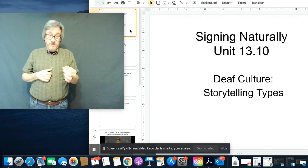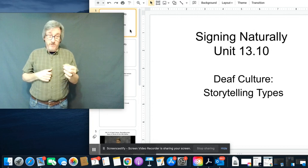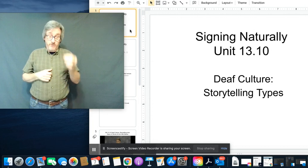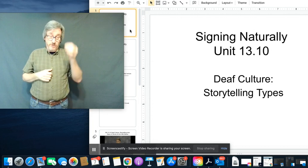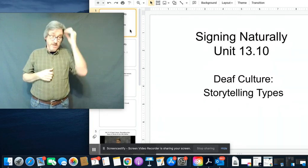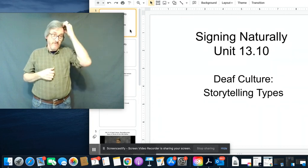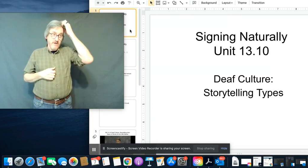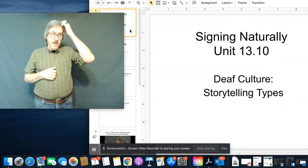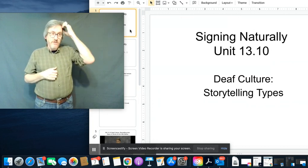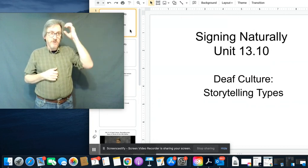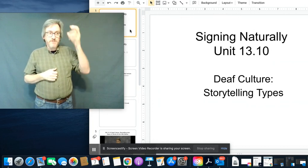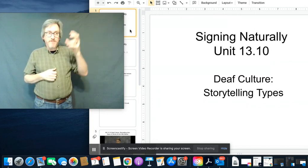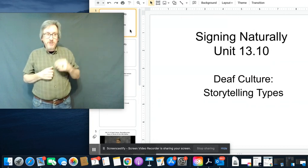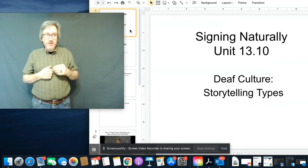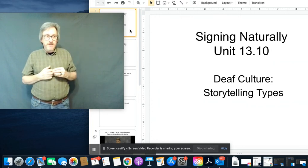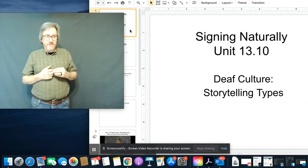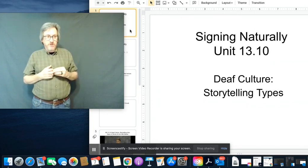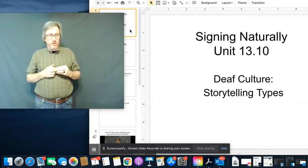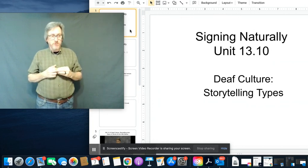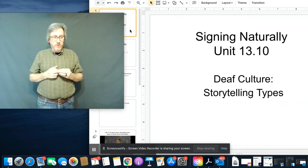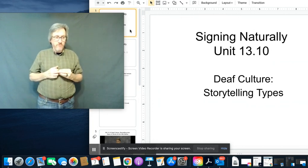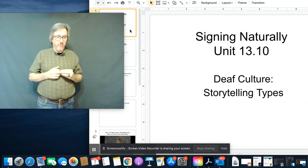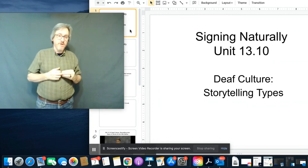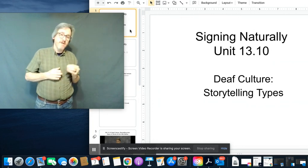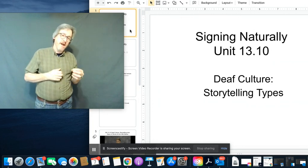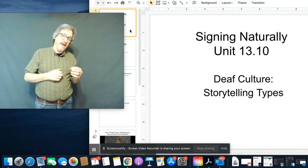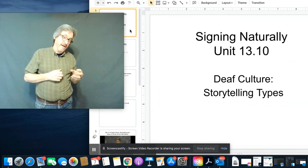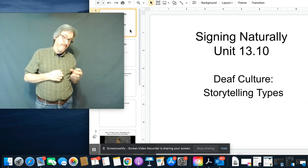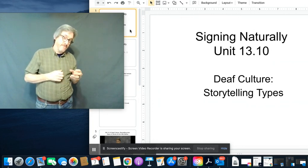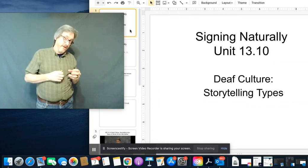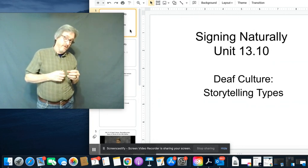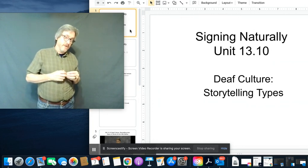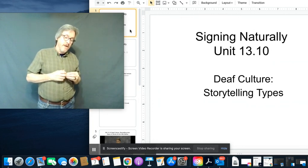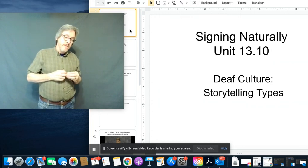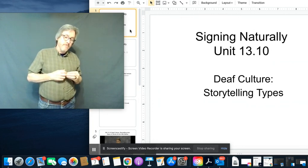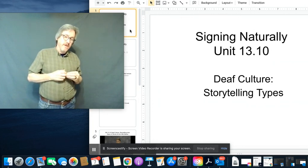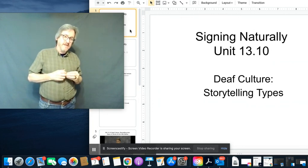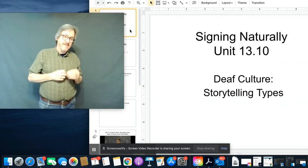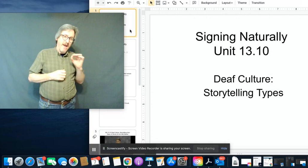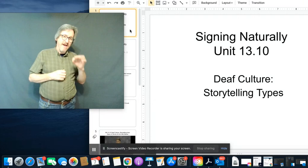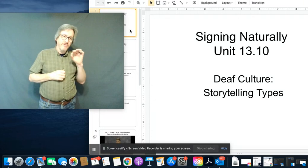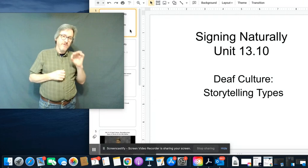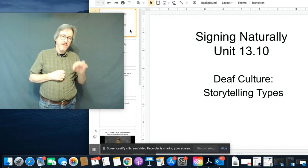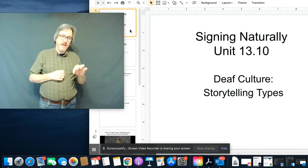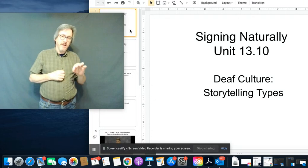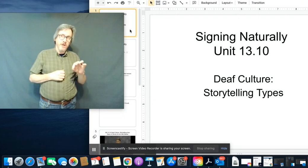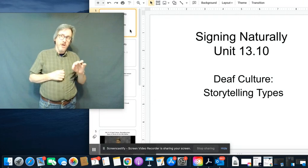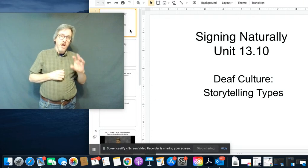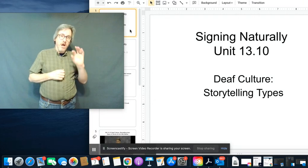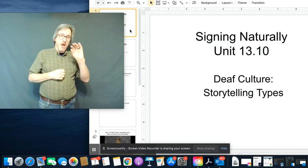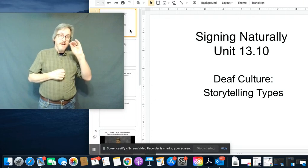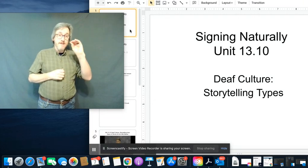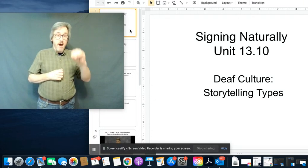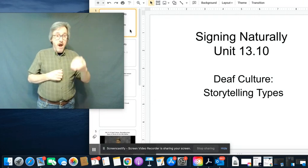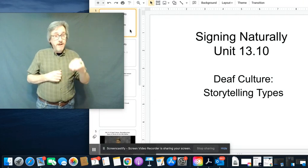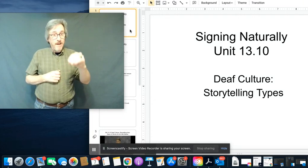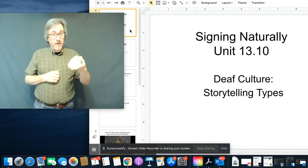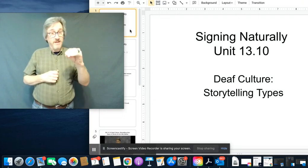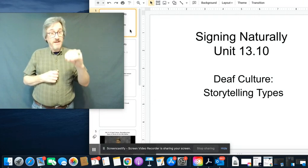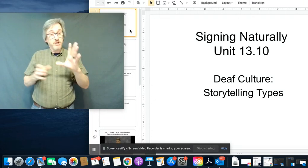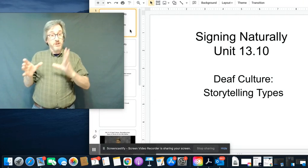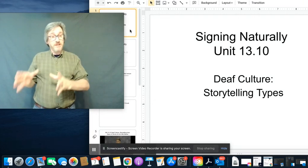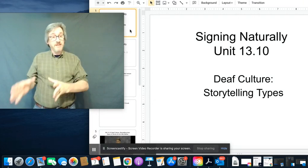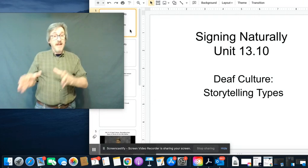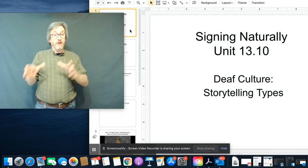speakers, they're tough. They're especially difficult for non-native speakers because you have to think not about